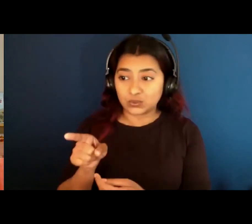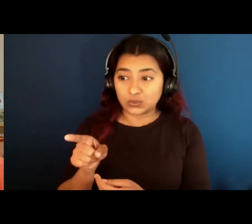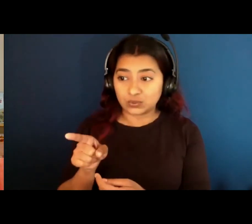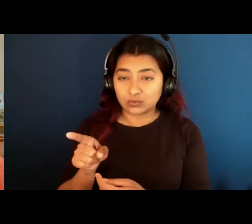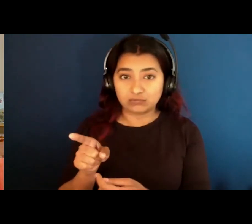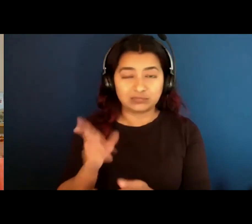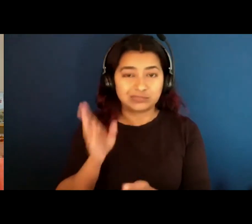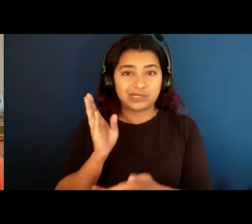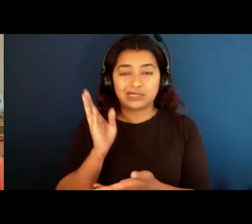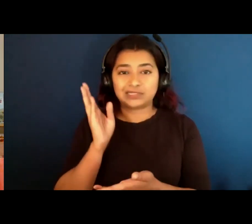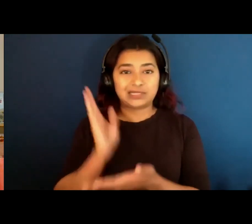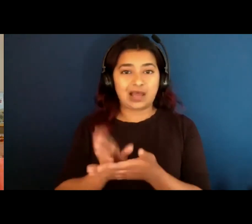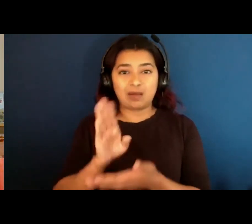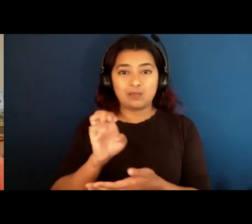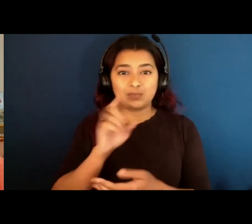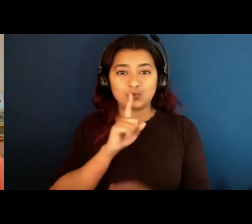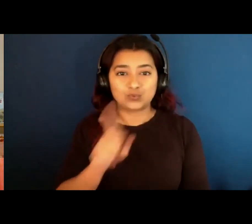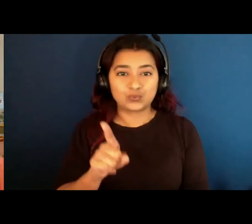true.